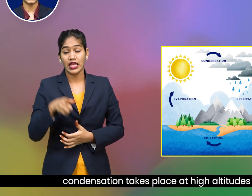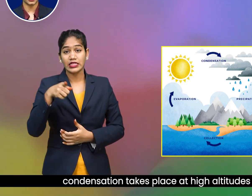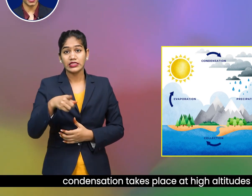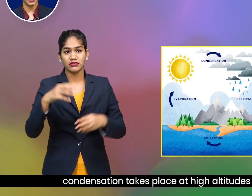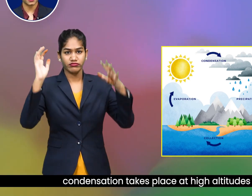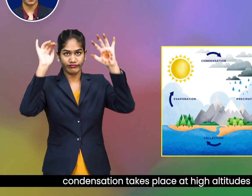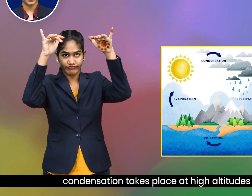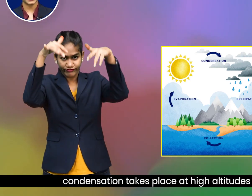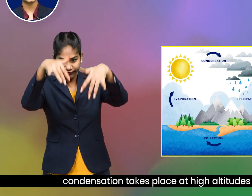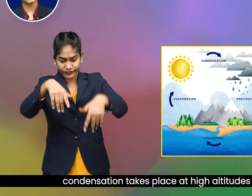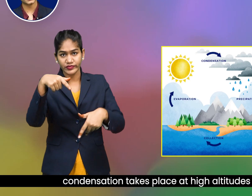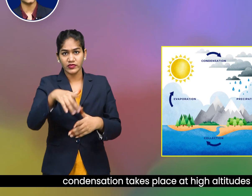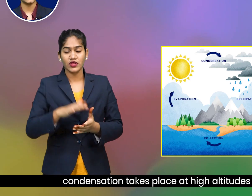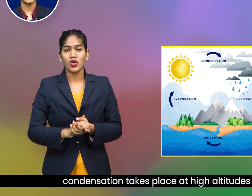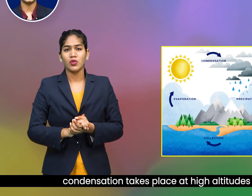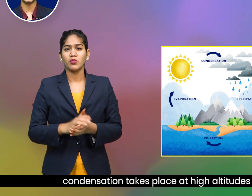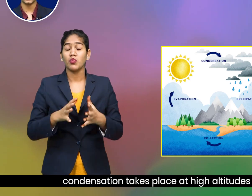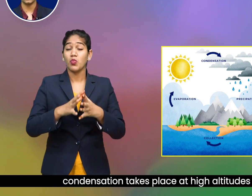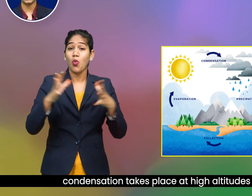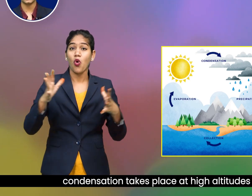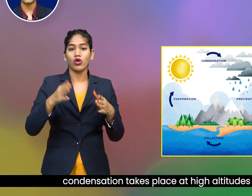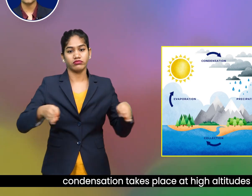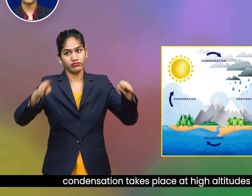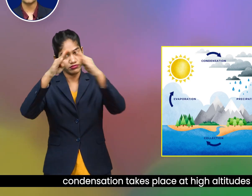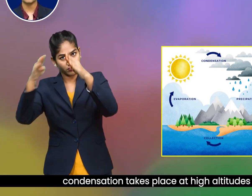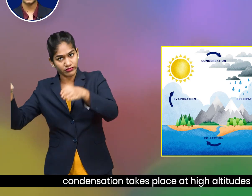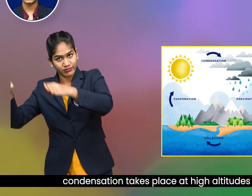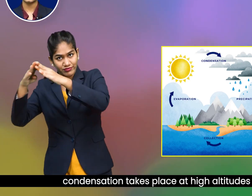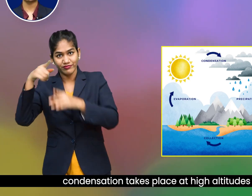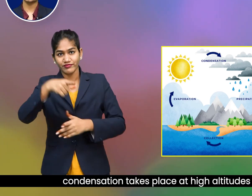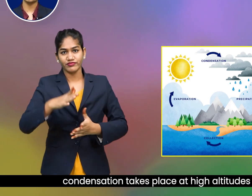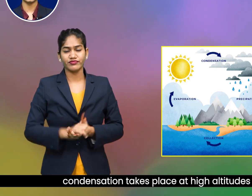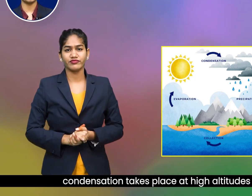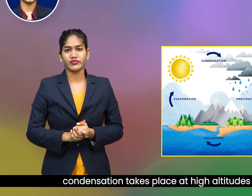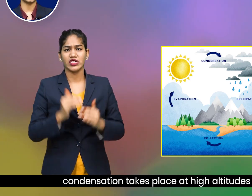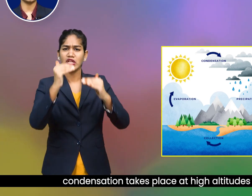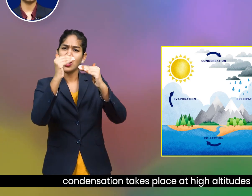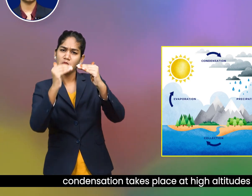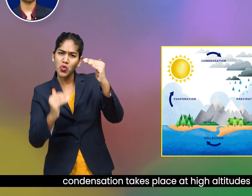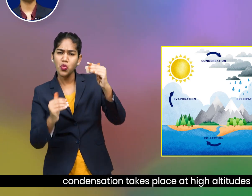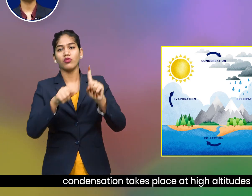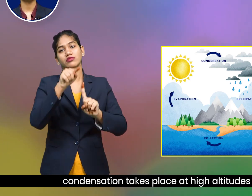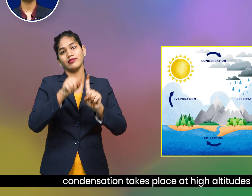condensation takes place at high altitudes at low temperature.